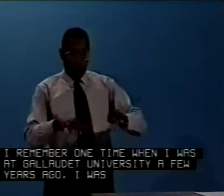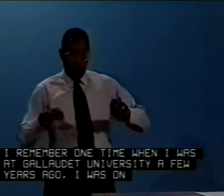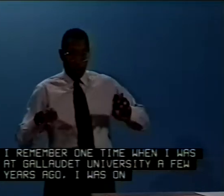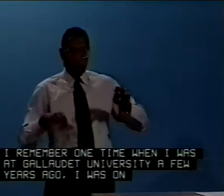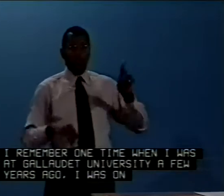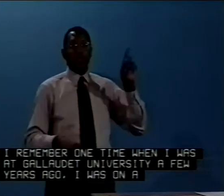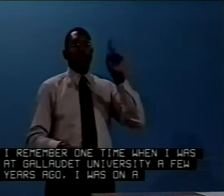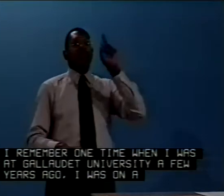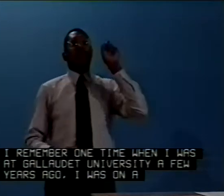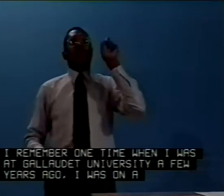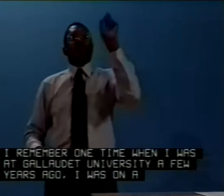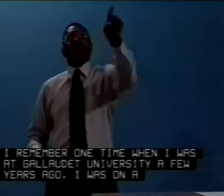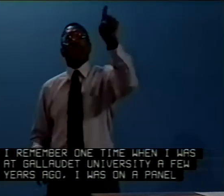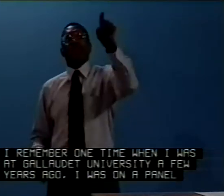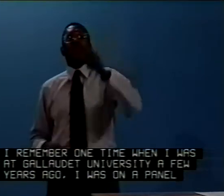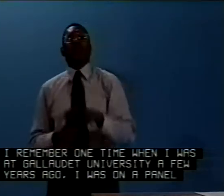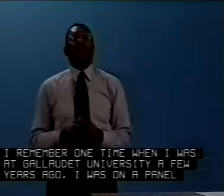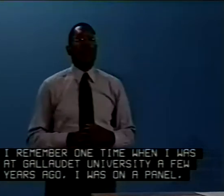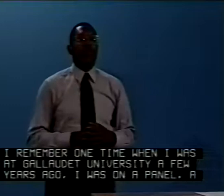and a person from the audience asked a question,